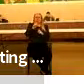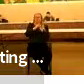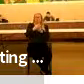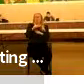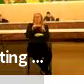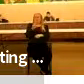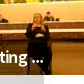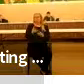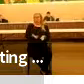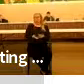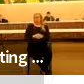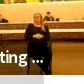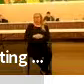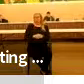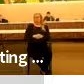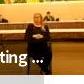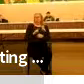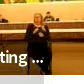150.